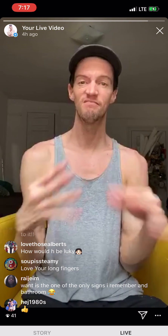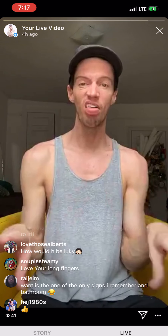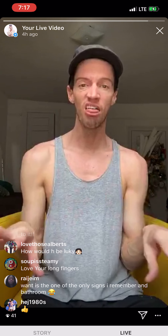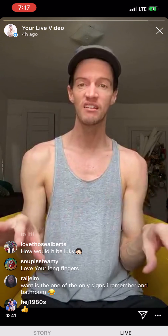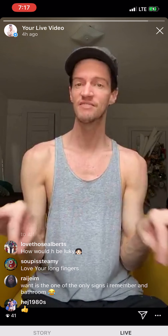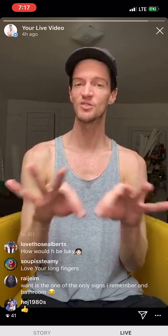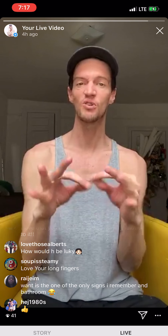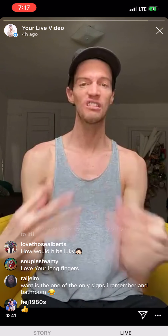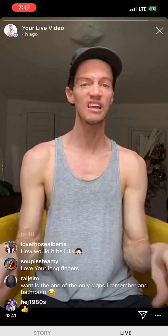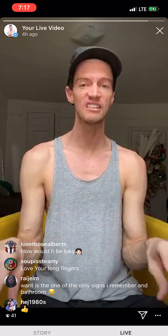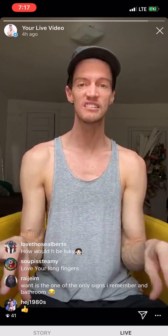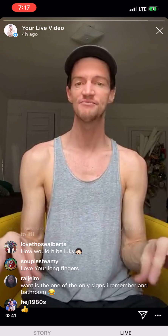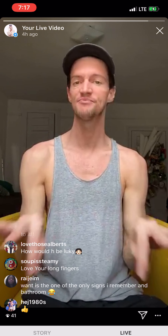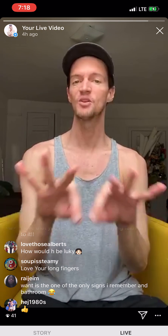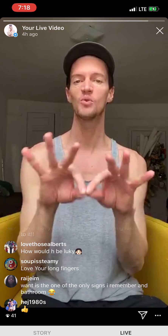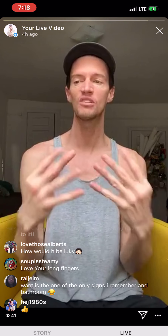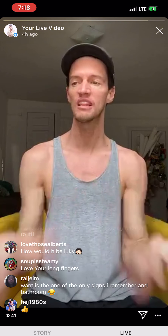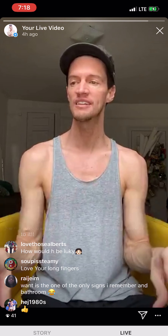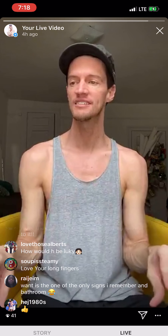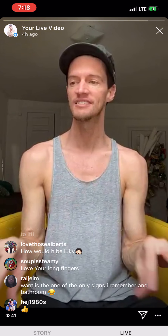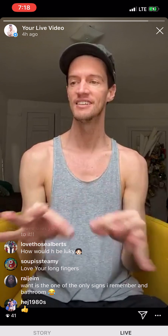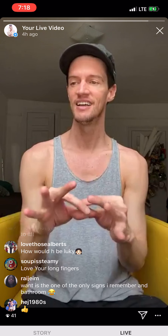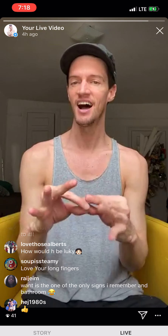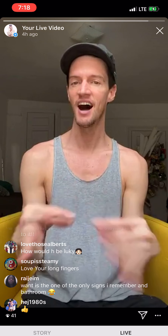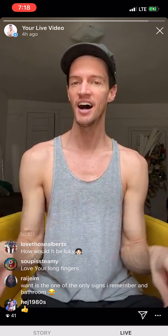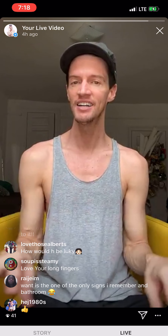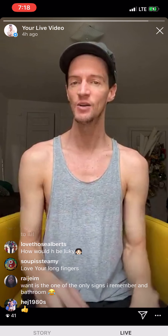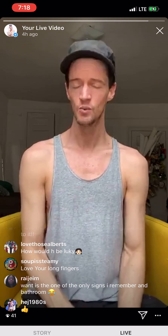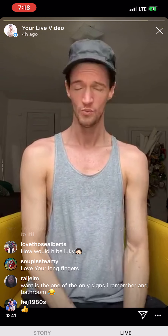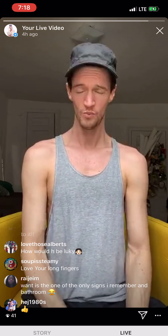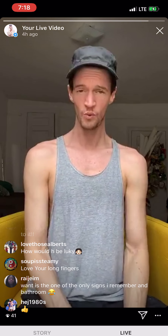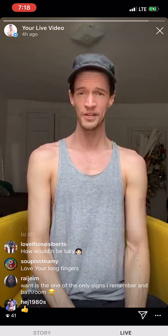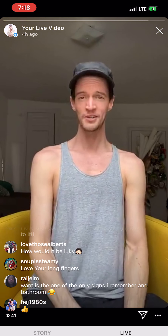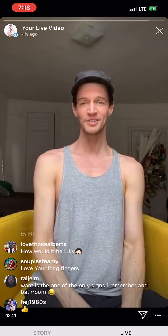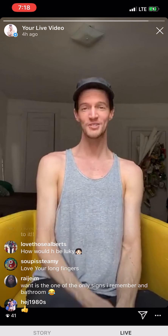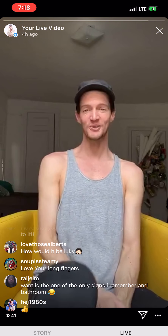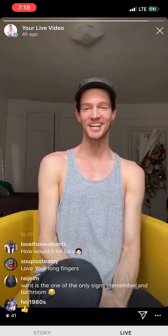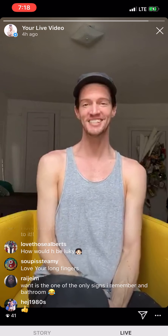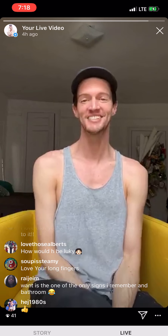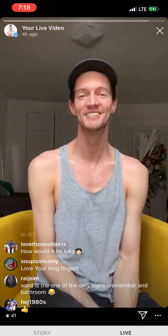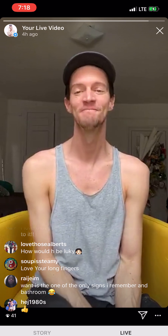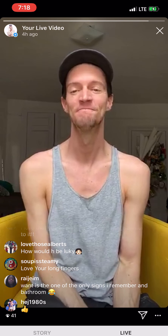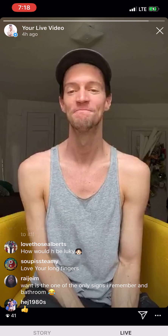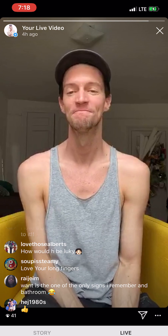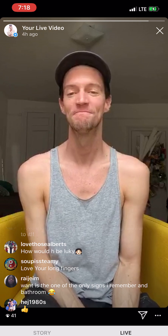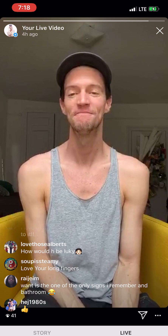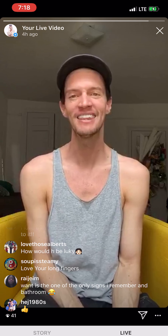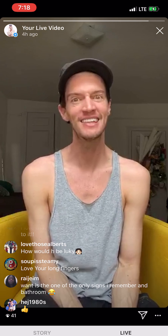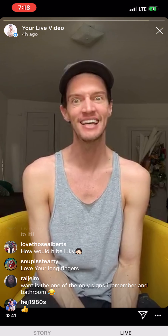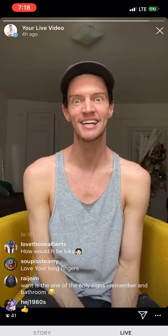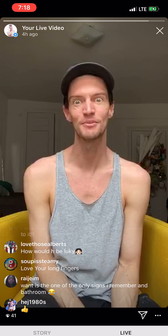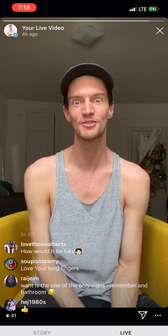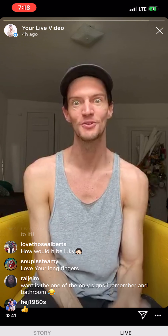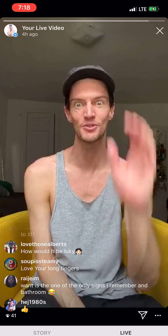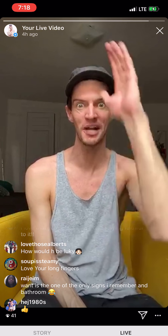It's worthless. Worthless. Odd. Weird. Strange. I think the hiccups are so strange.